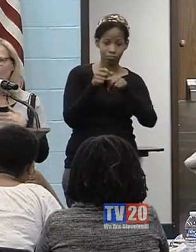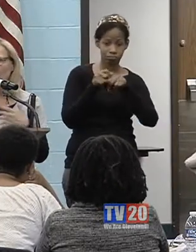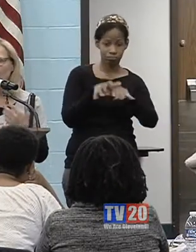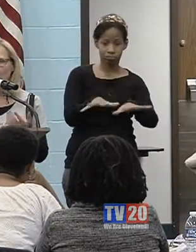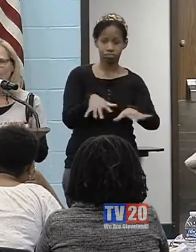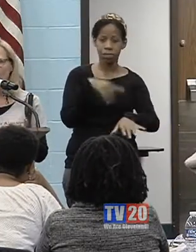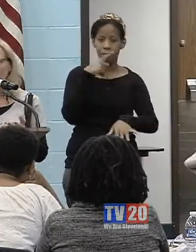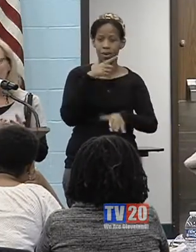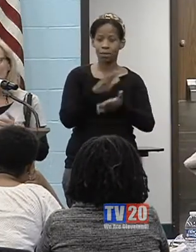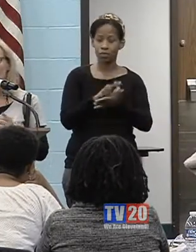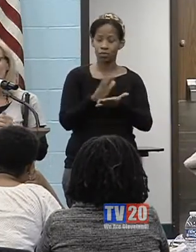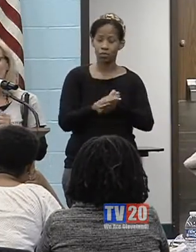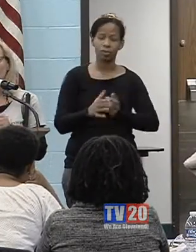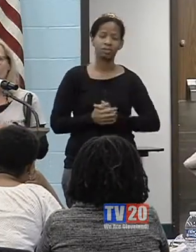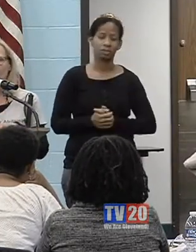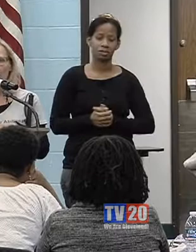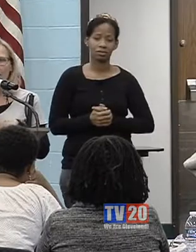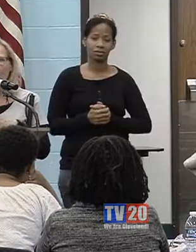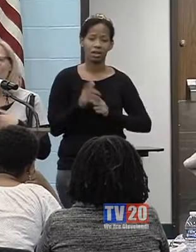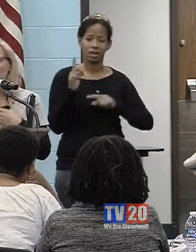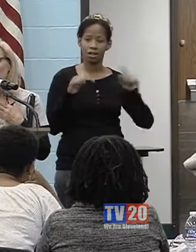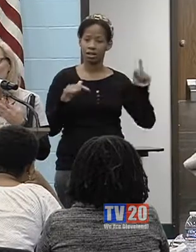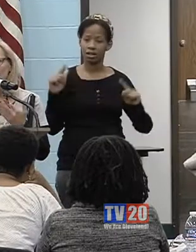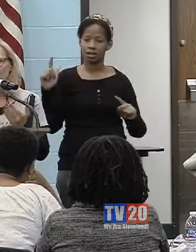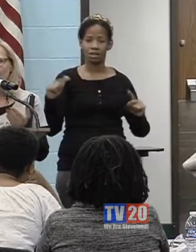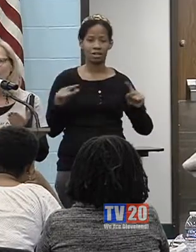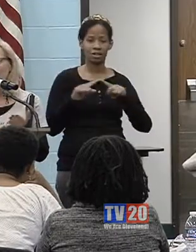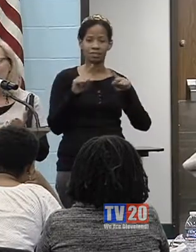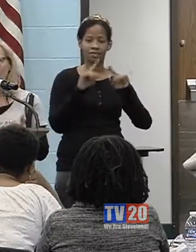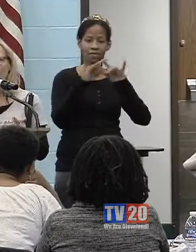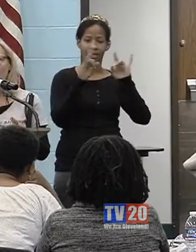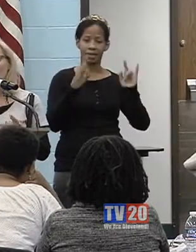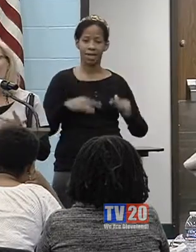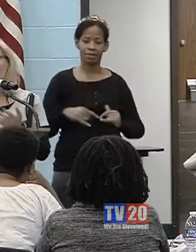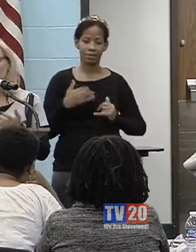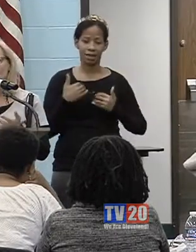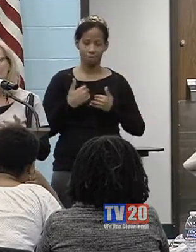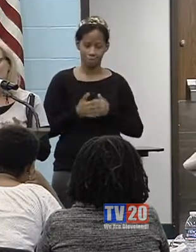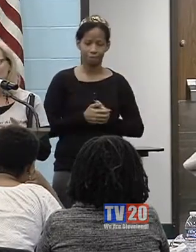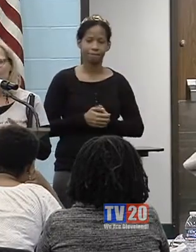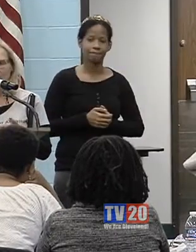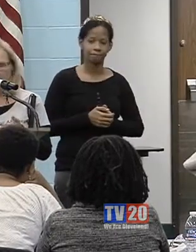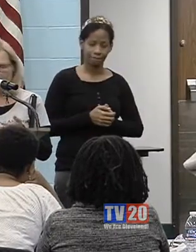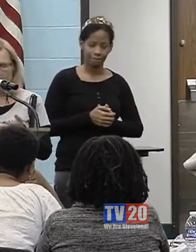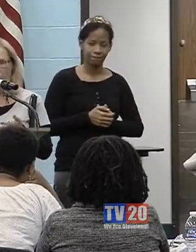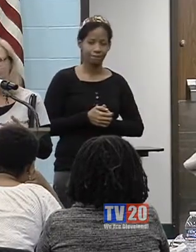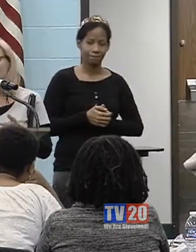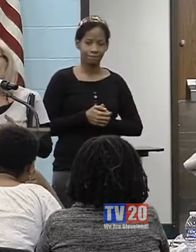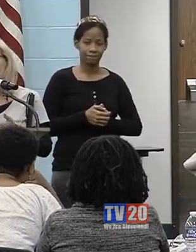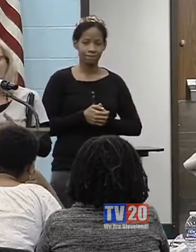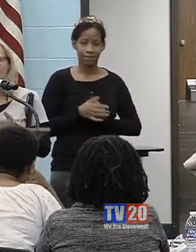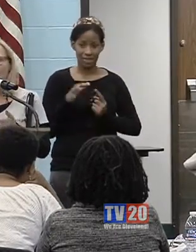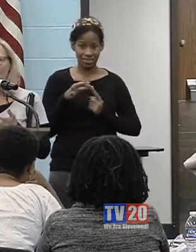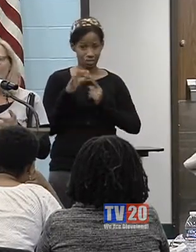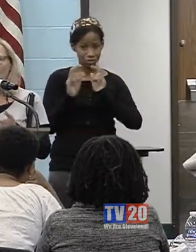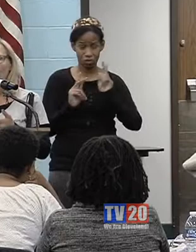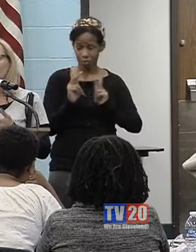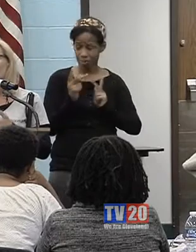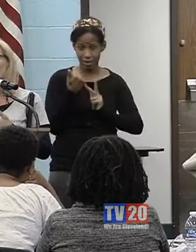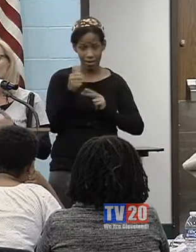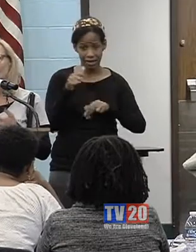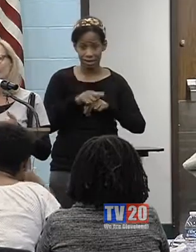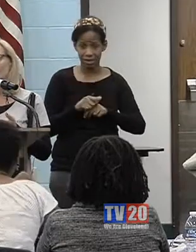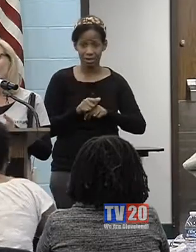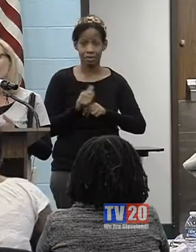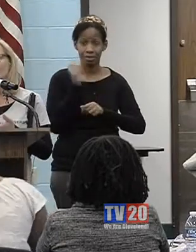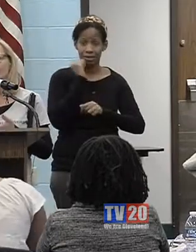public schools or private schools and do all the things they need to do. We have orientation and mobility specialists. We have